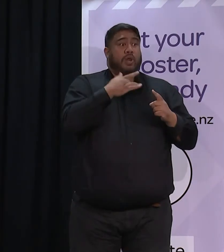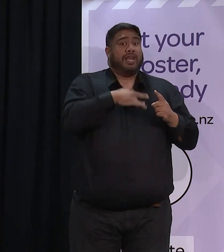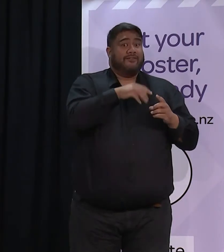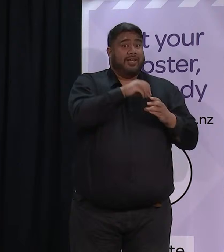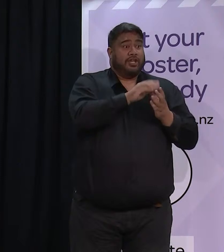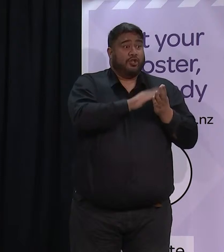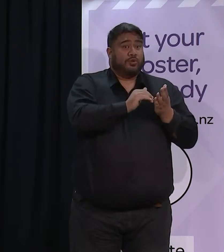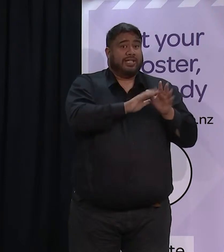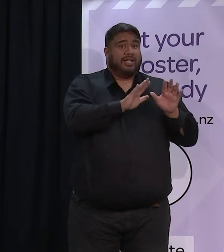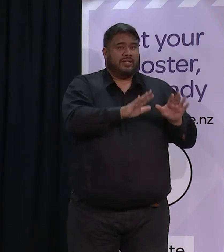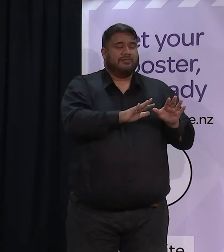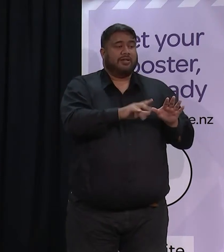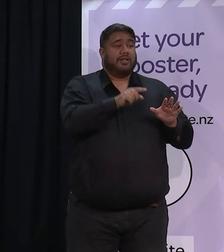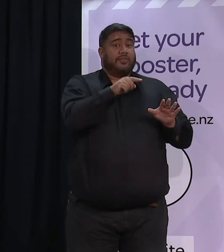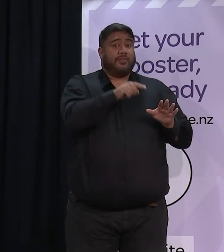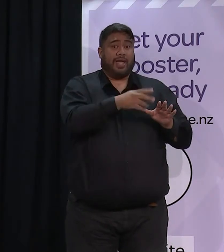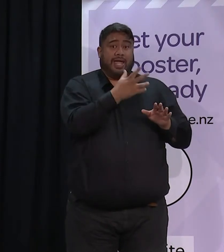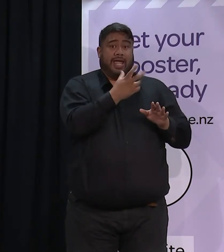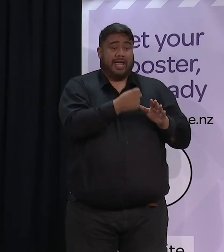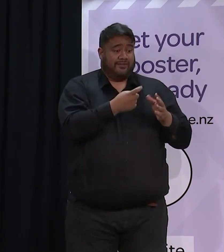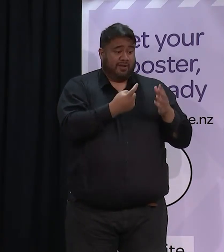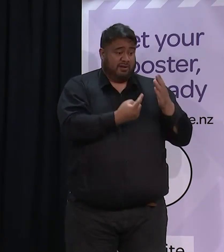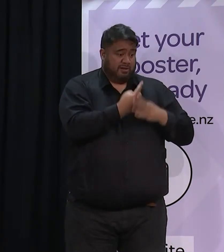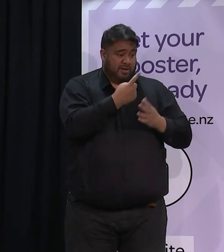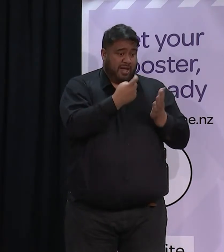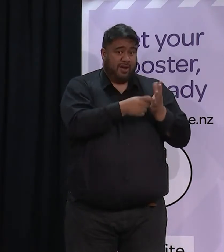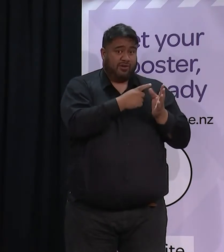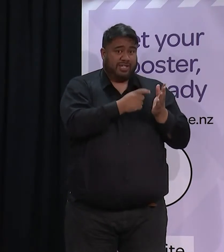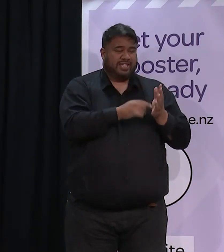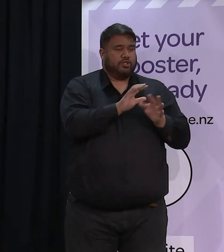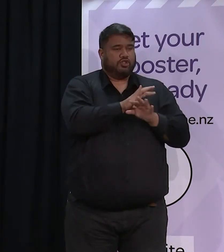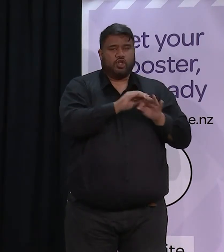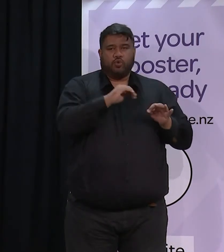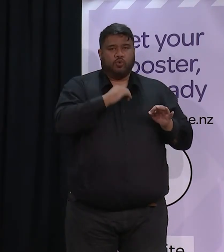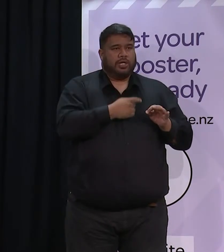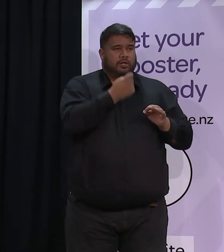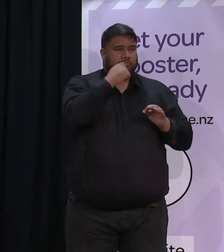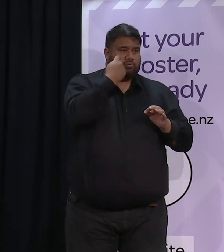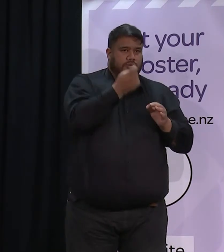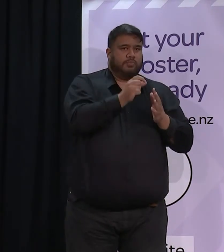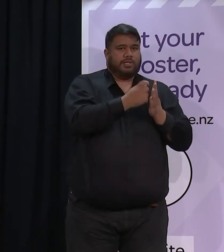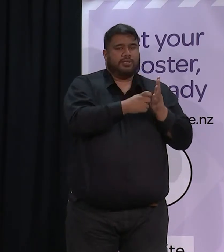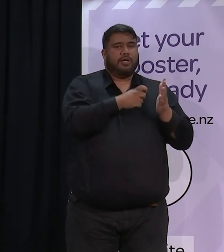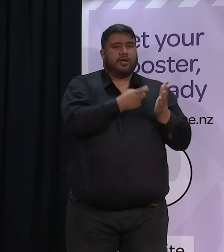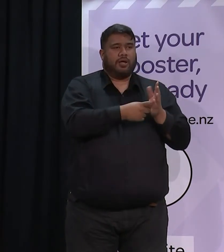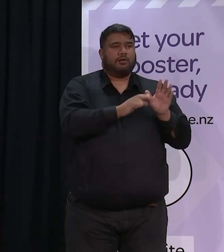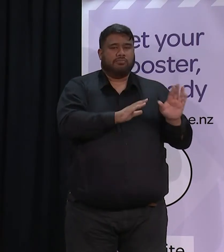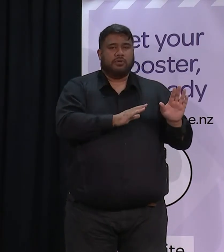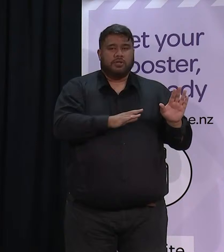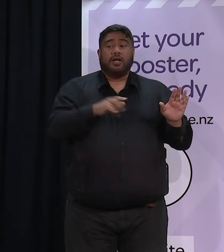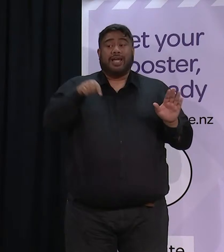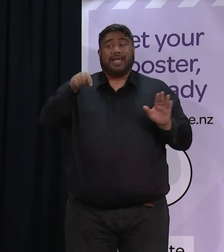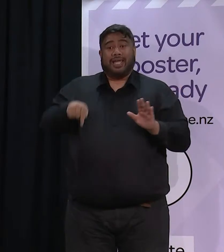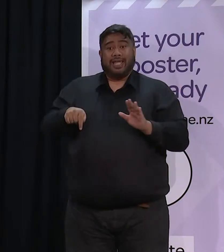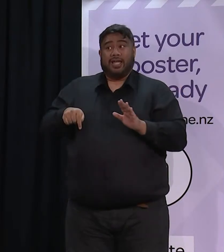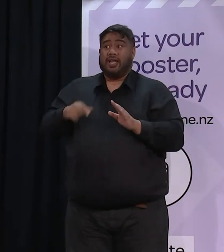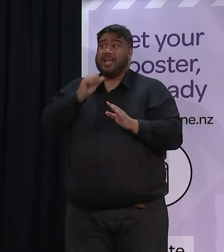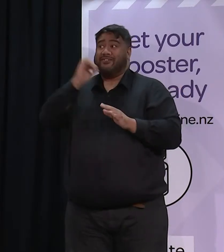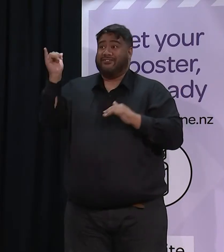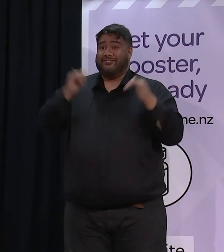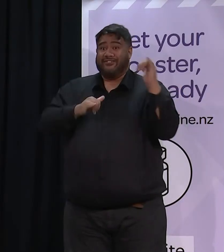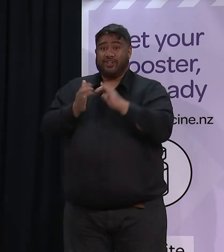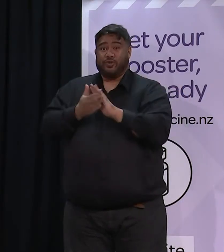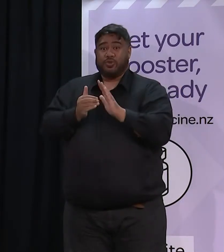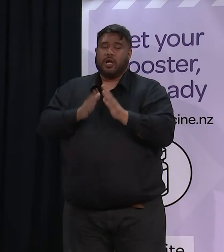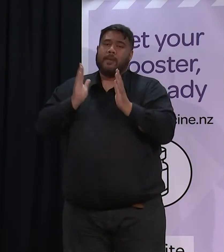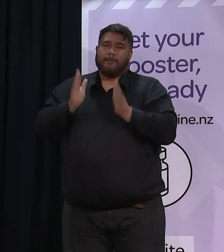border will be the first place we'll see any new variants. And so we need to keep whole genome sequencing these